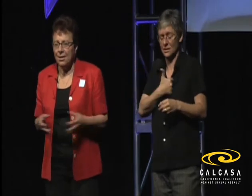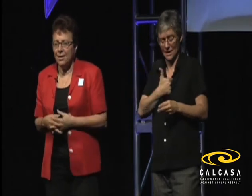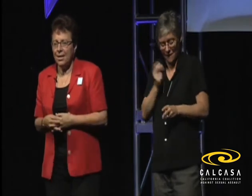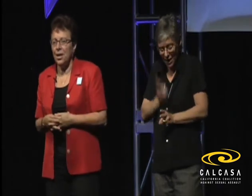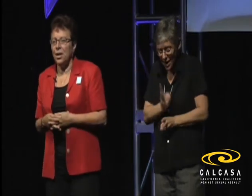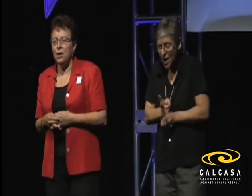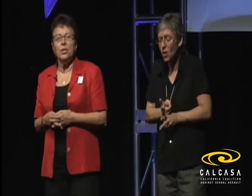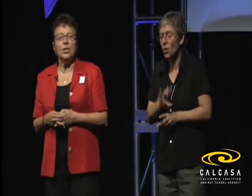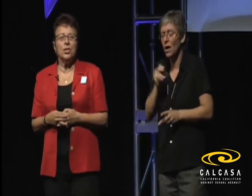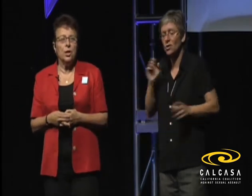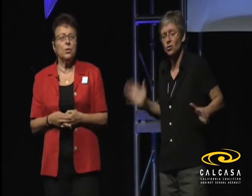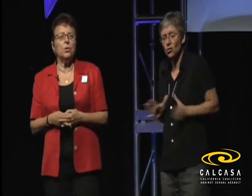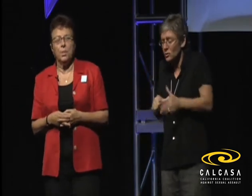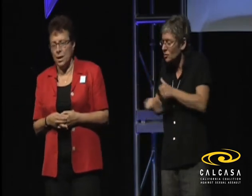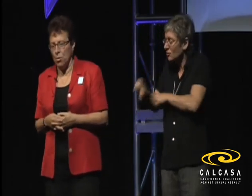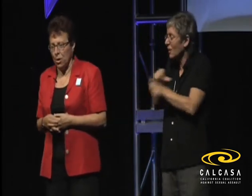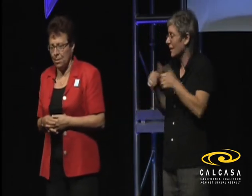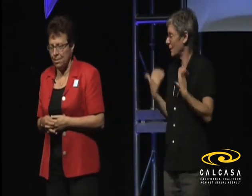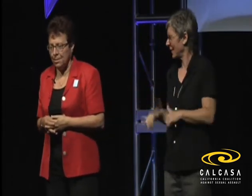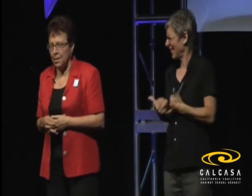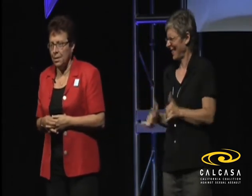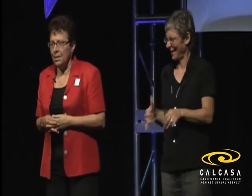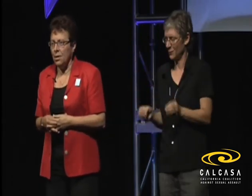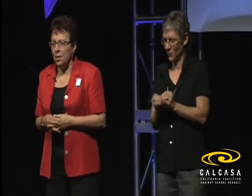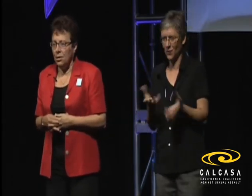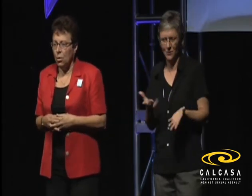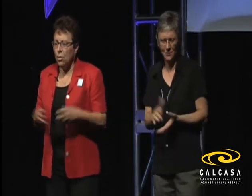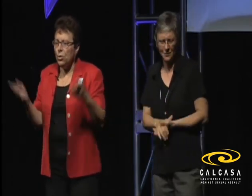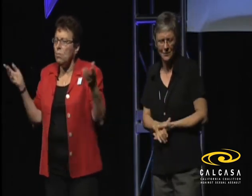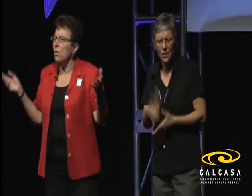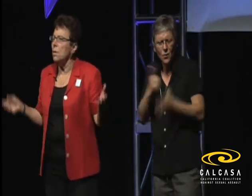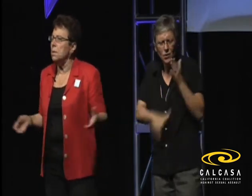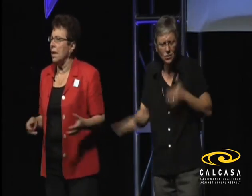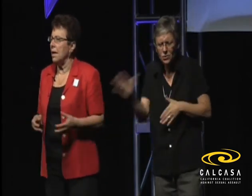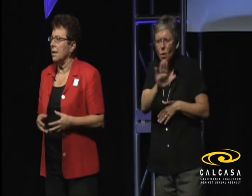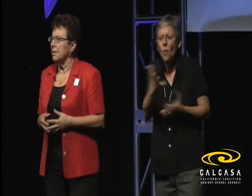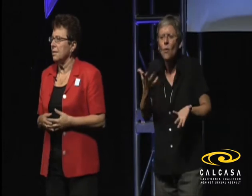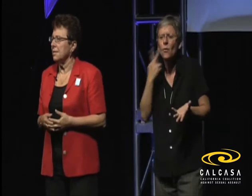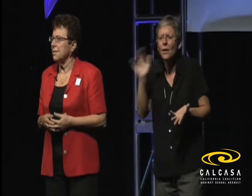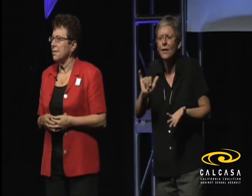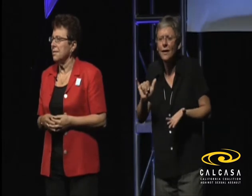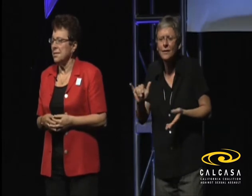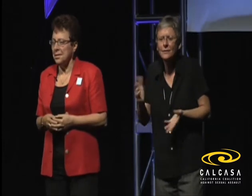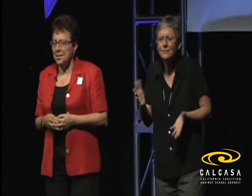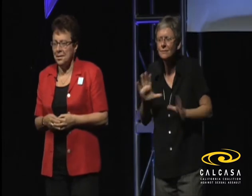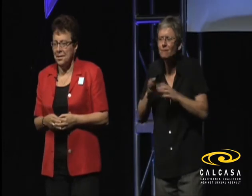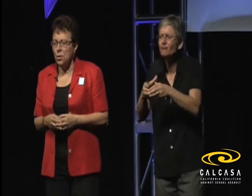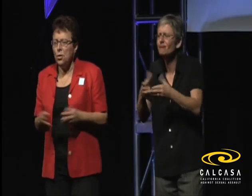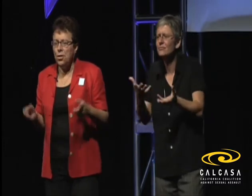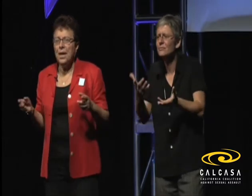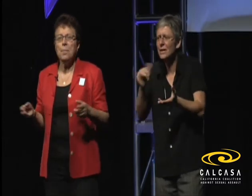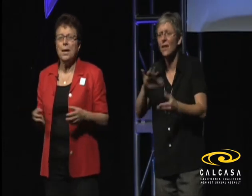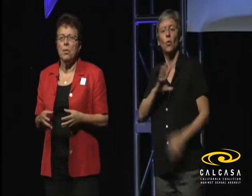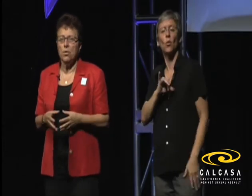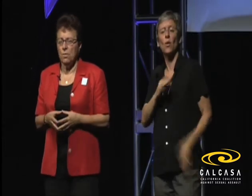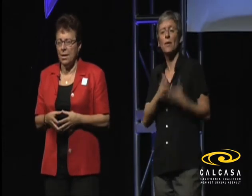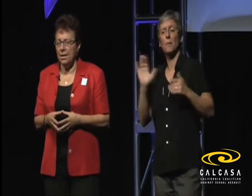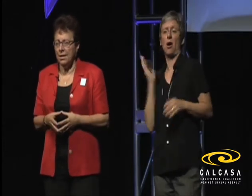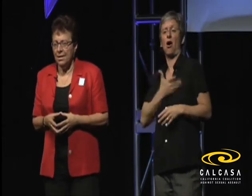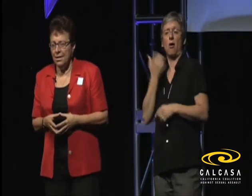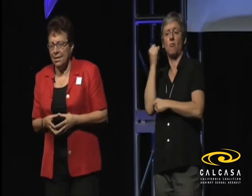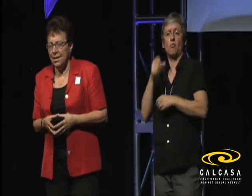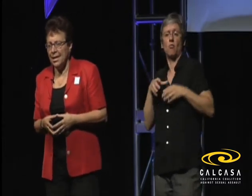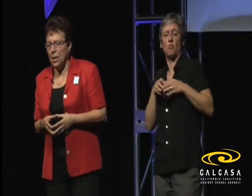self-care and encourage each other to play more. What would your movement be like? The cool thing about our